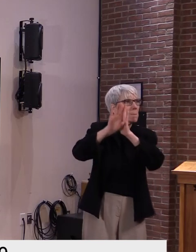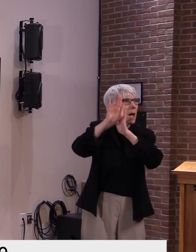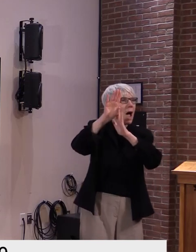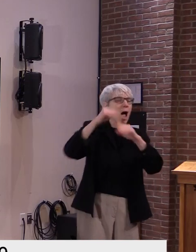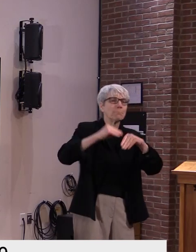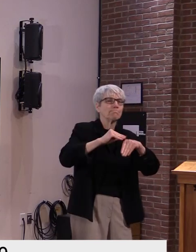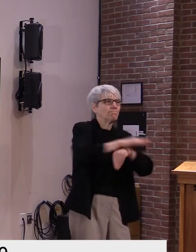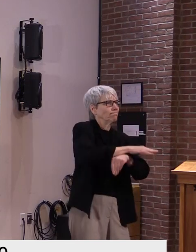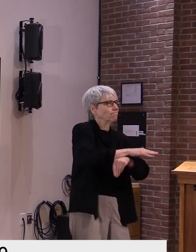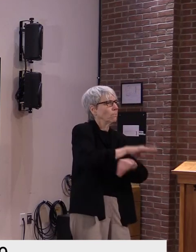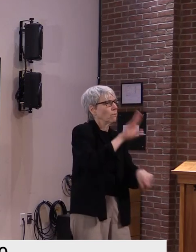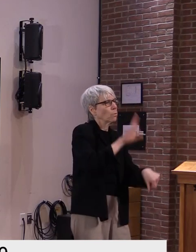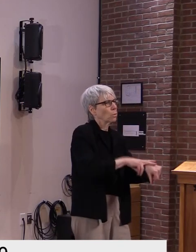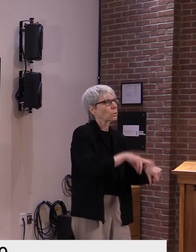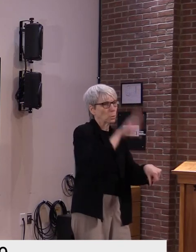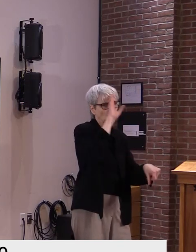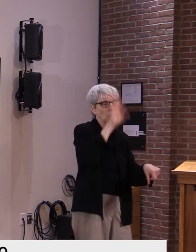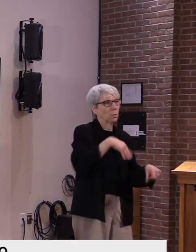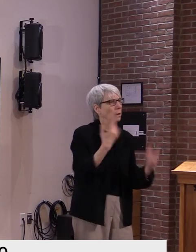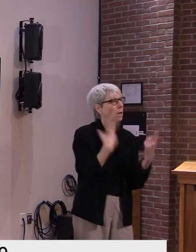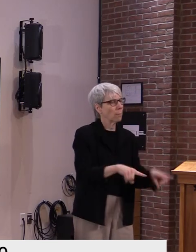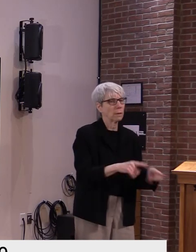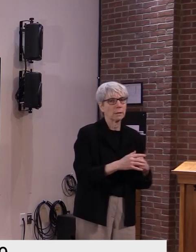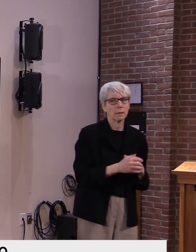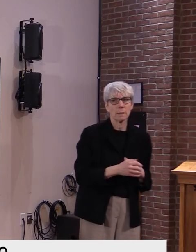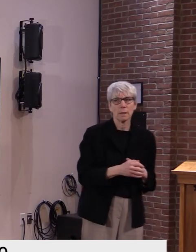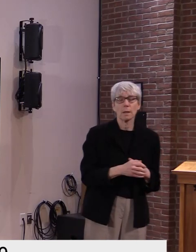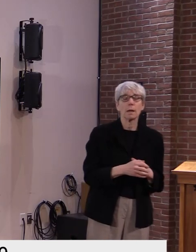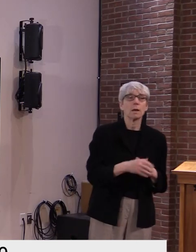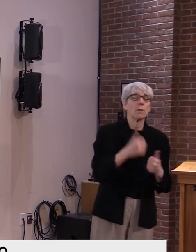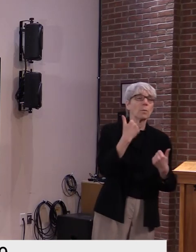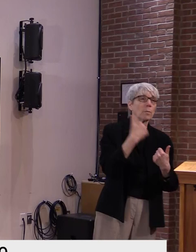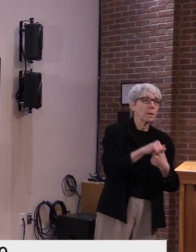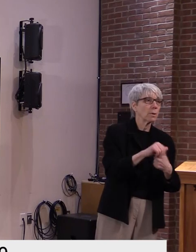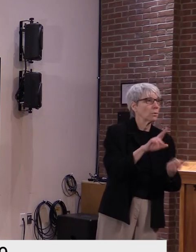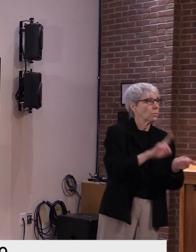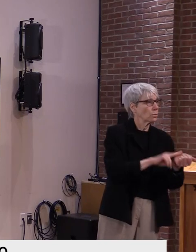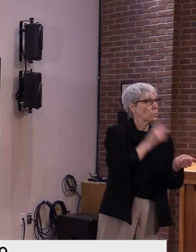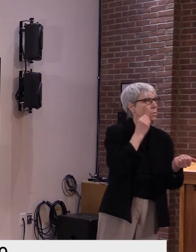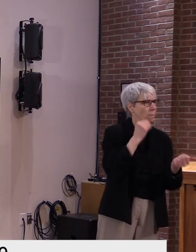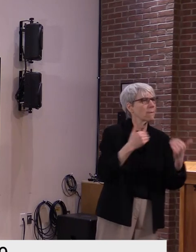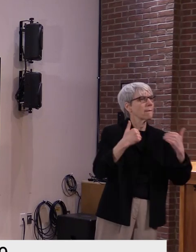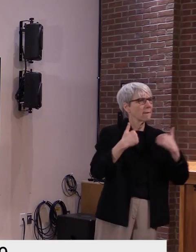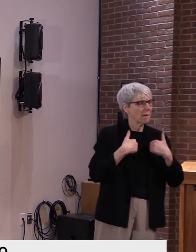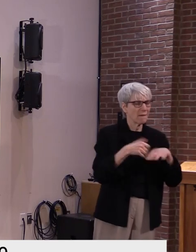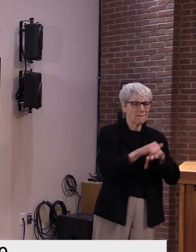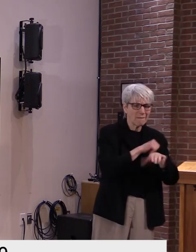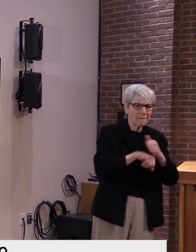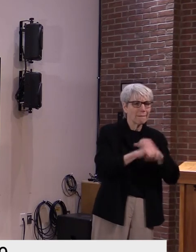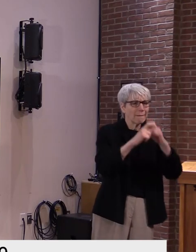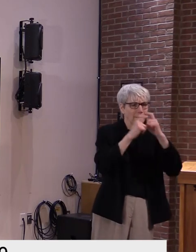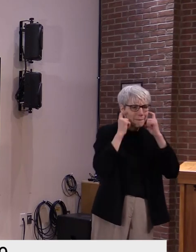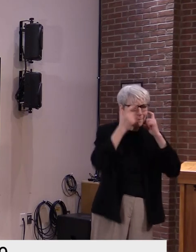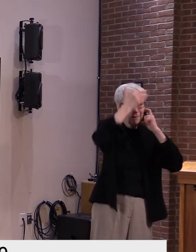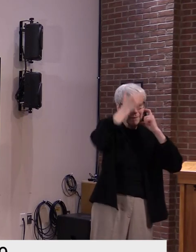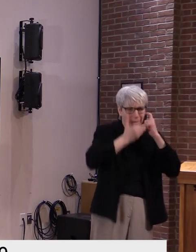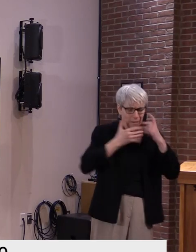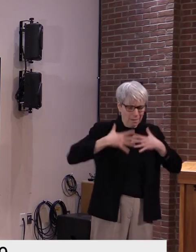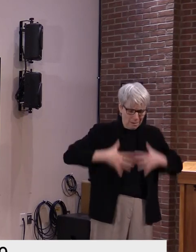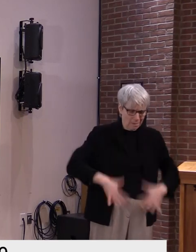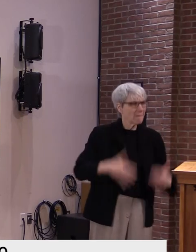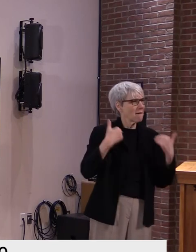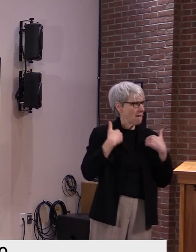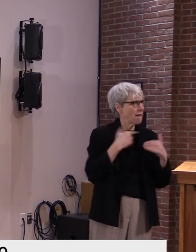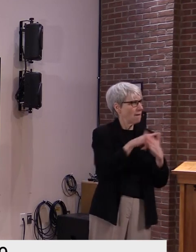These facilities do have, obviously access to and use of PPE, but they do suffer from